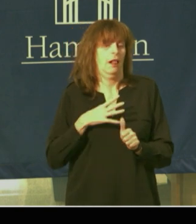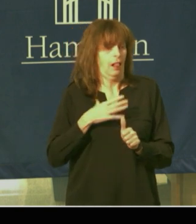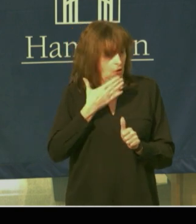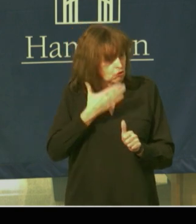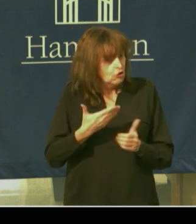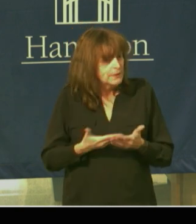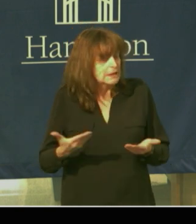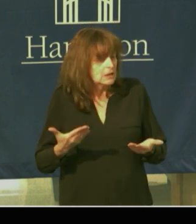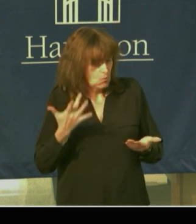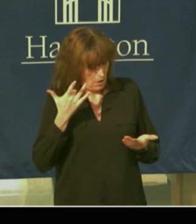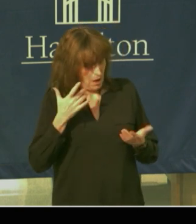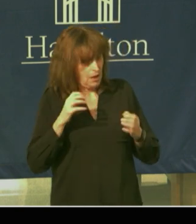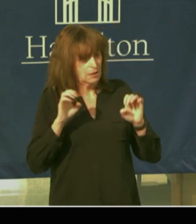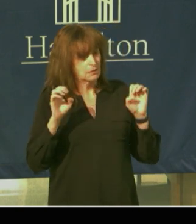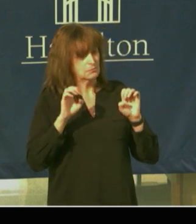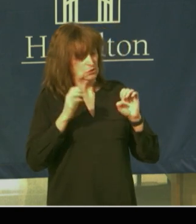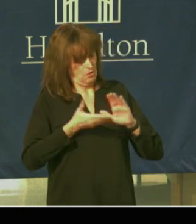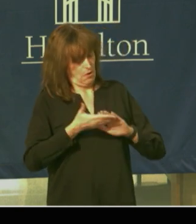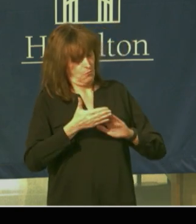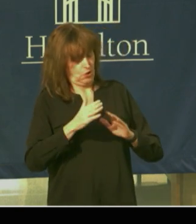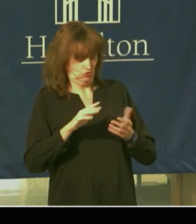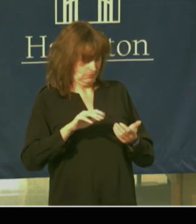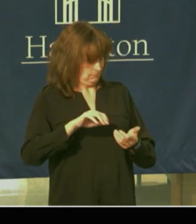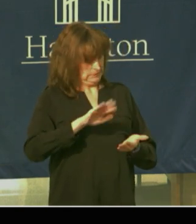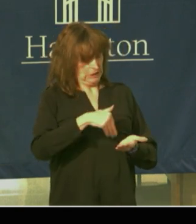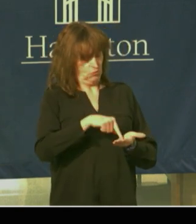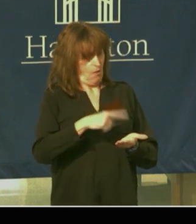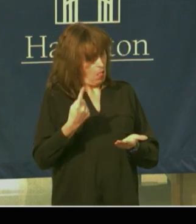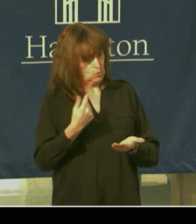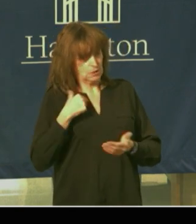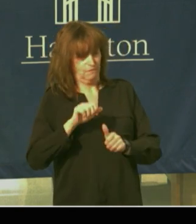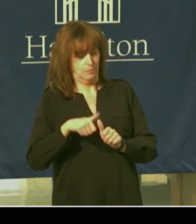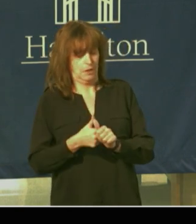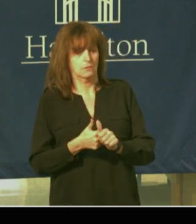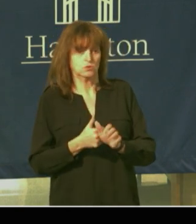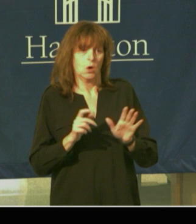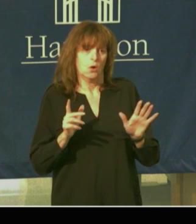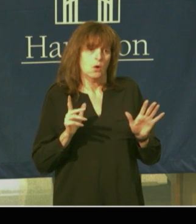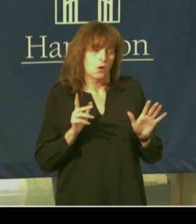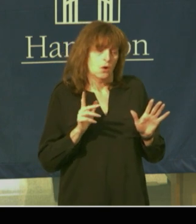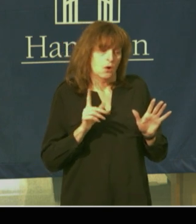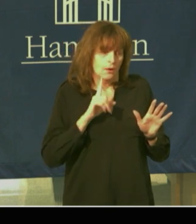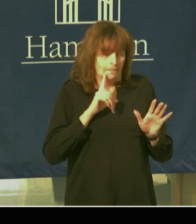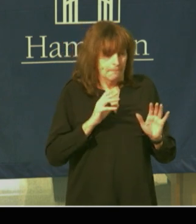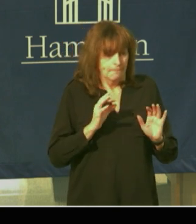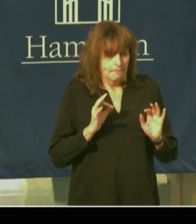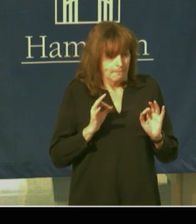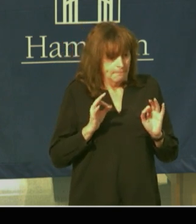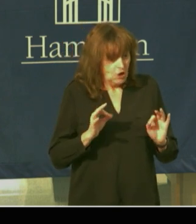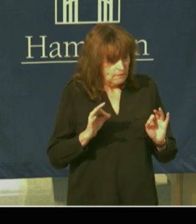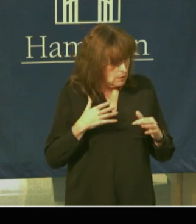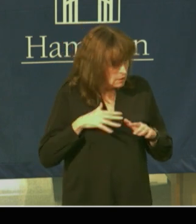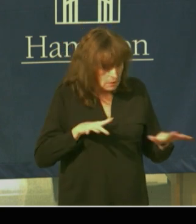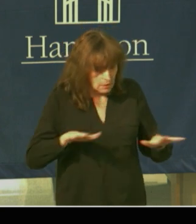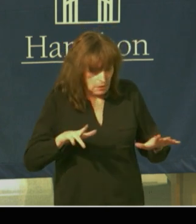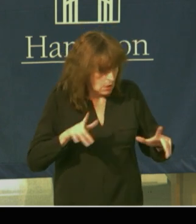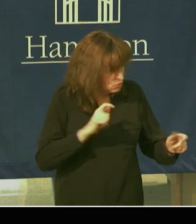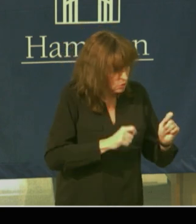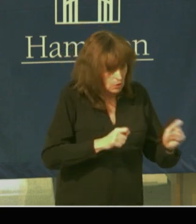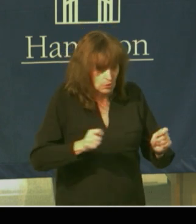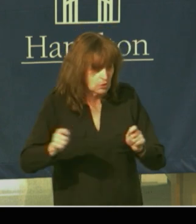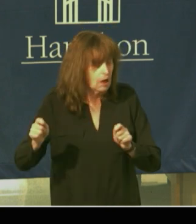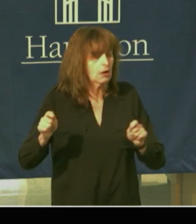we mobilized, and right away we saw the value of that. We were able to react quickly to the evolving guidance and advice from public